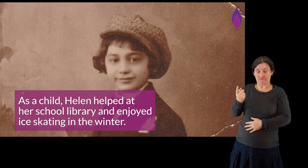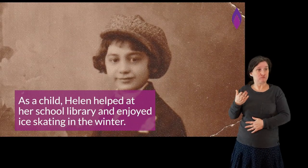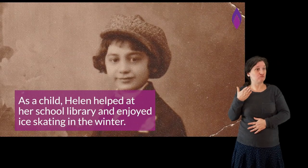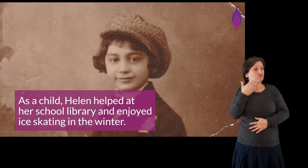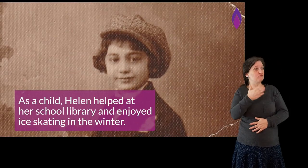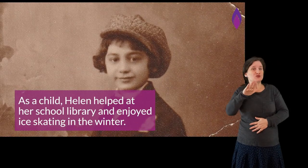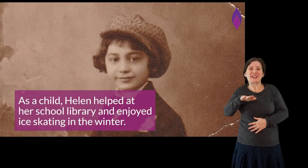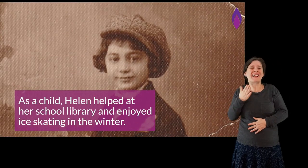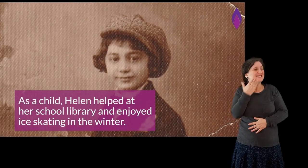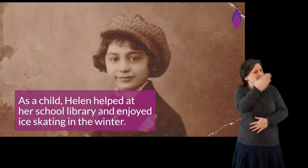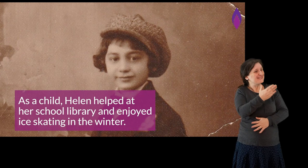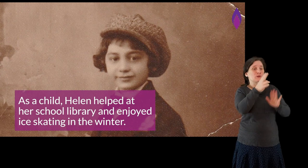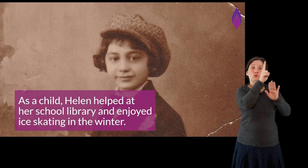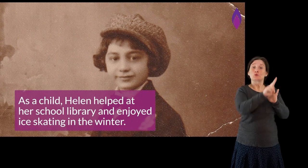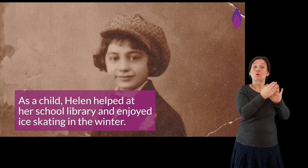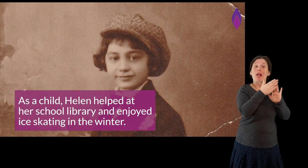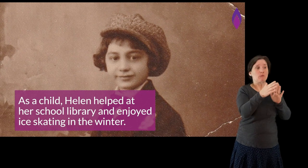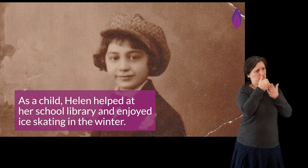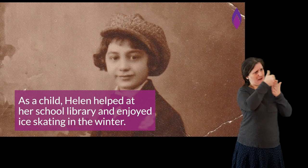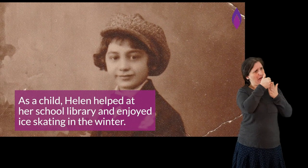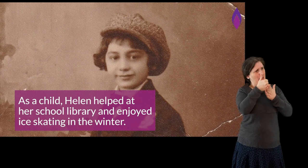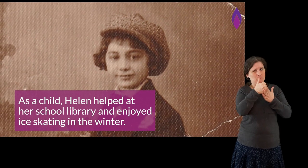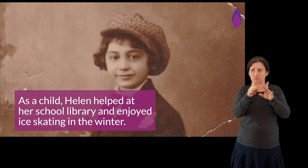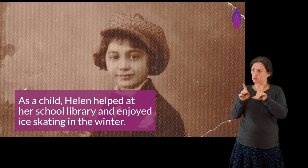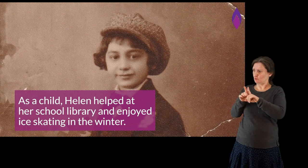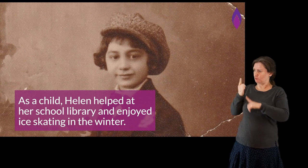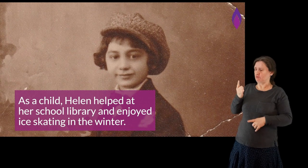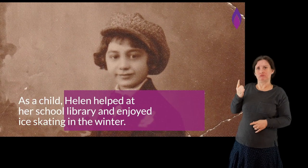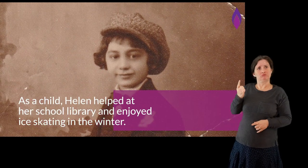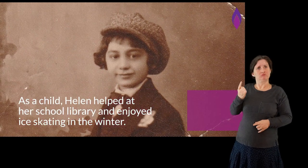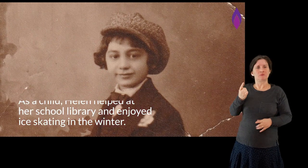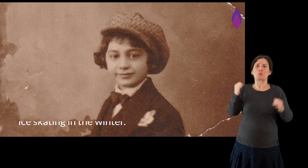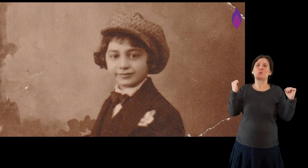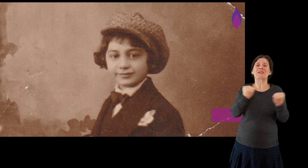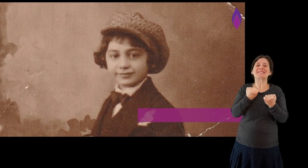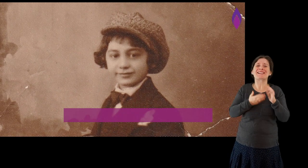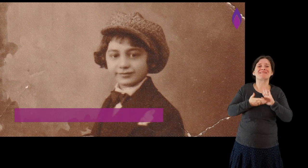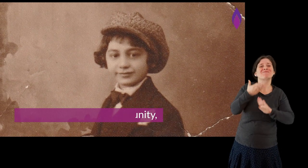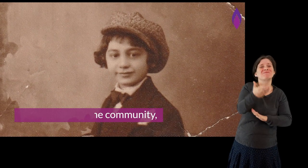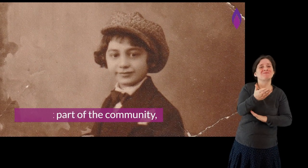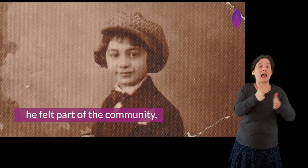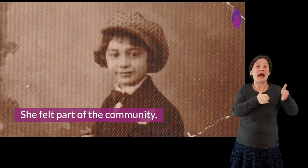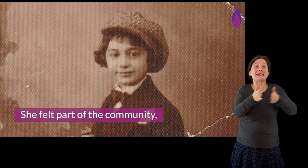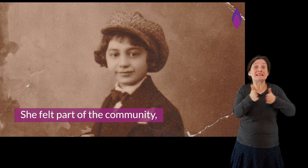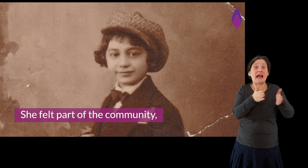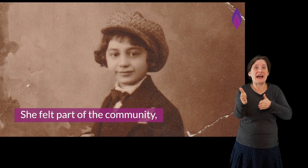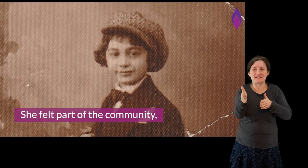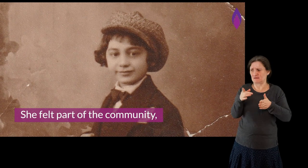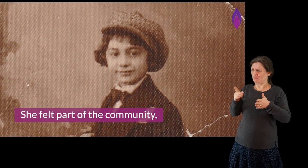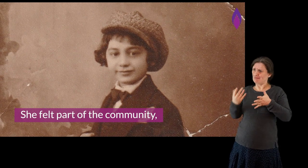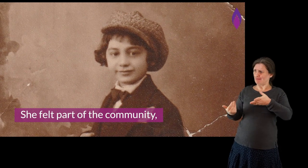As a child, Helen helped at her school library and enjoyed ice skating in the winter. She